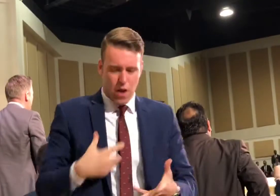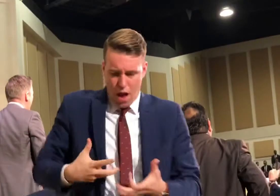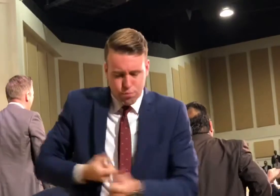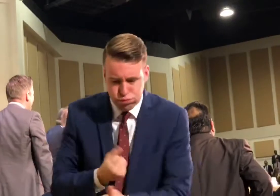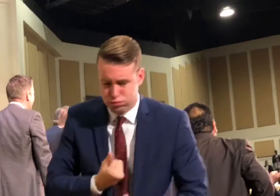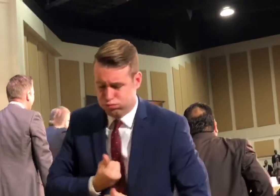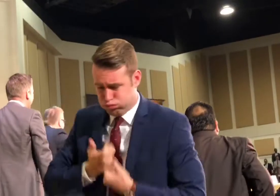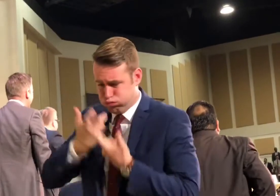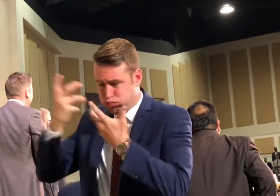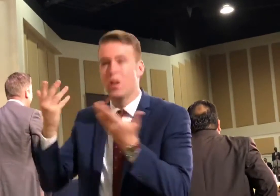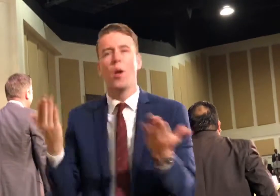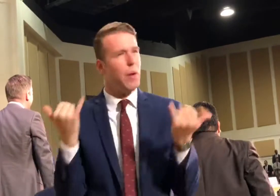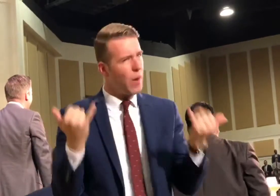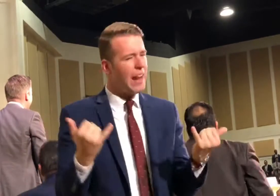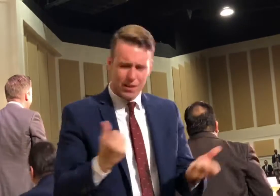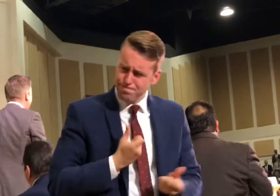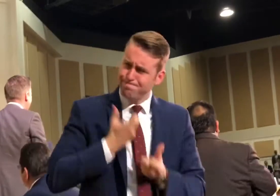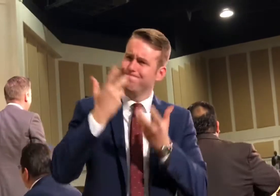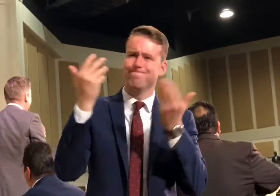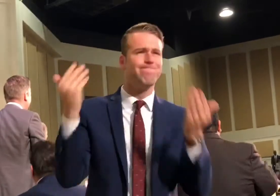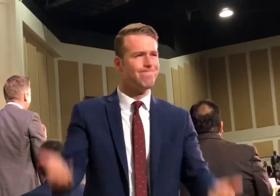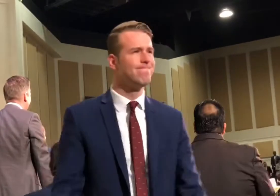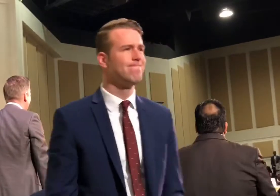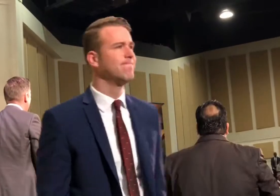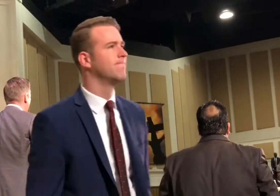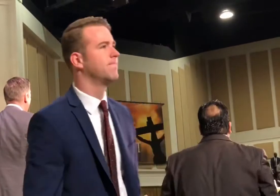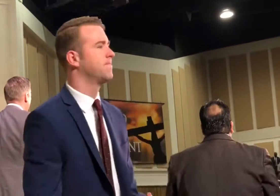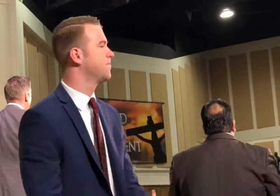Break out right now.